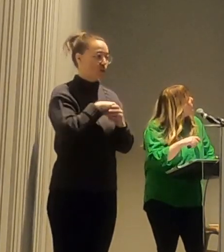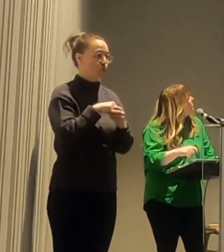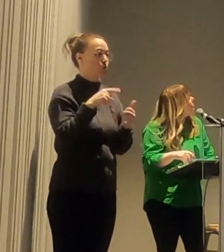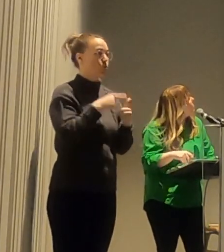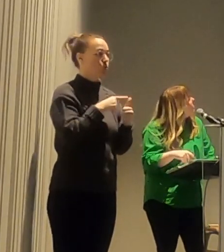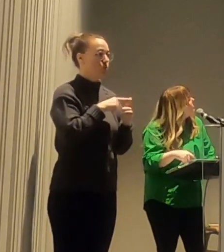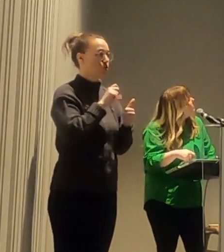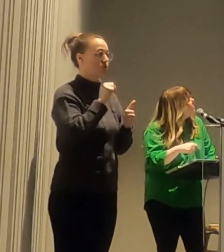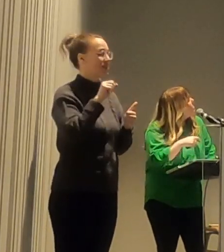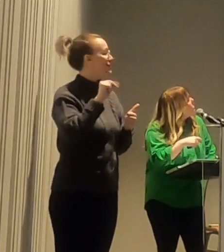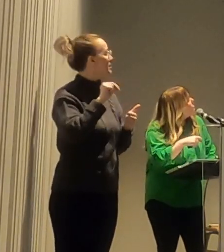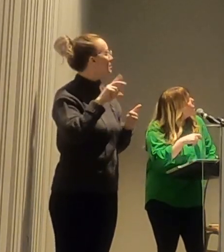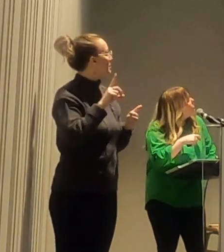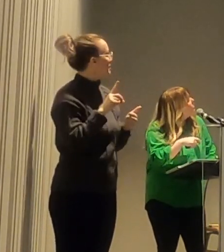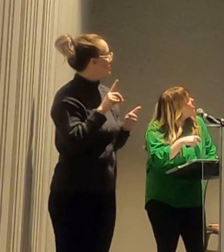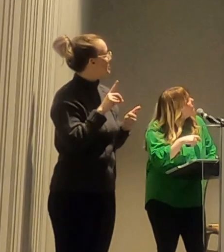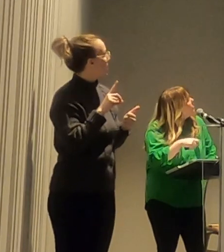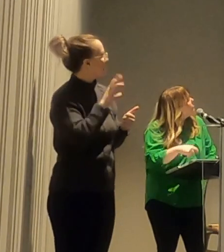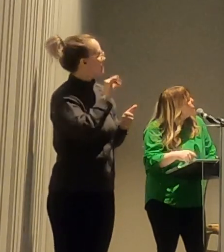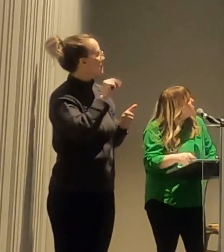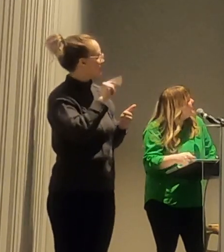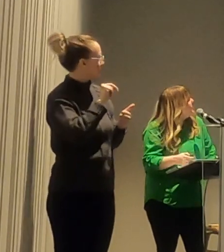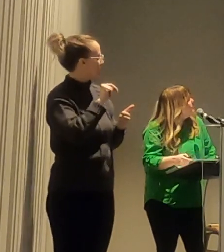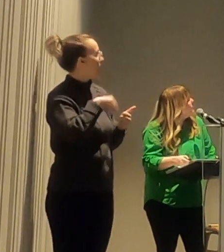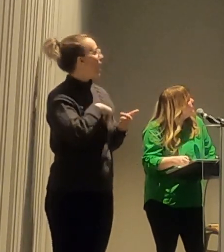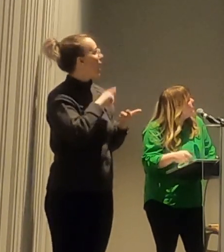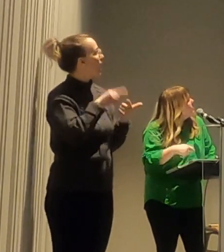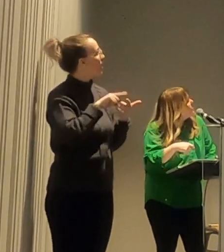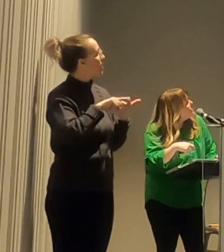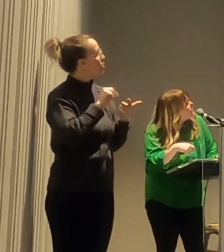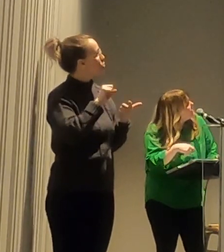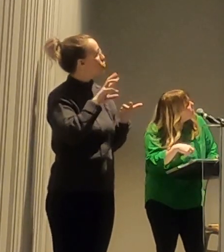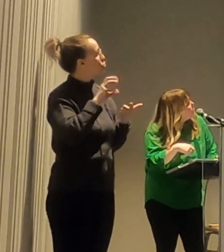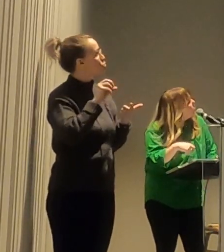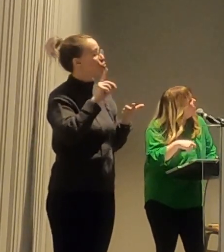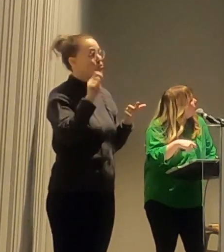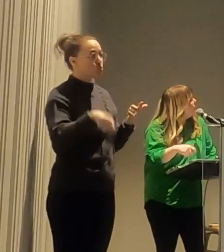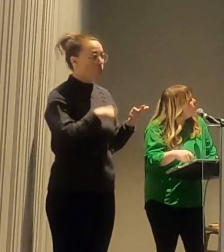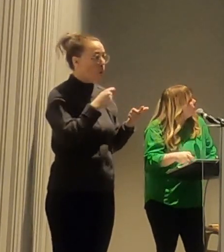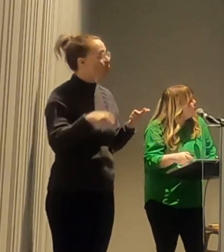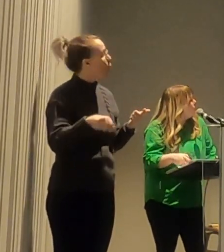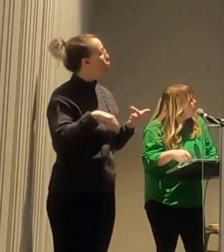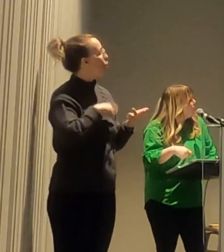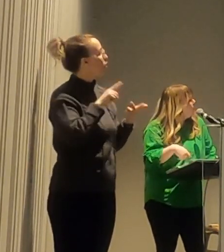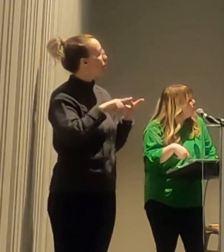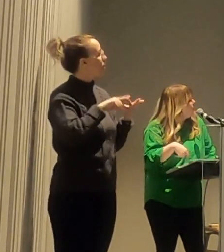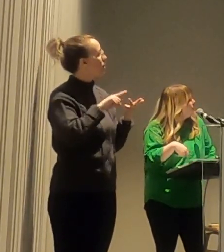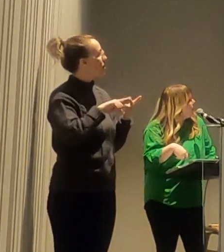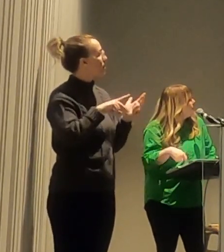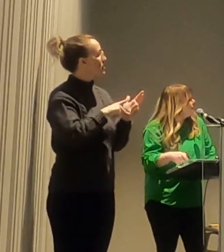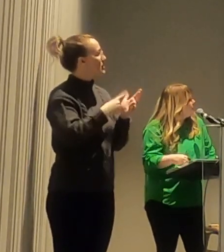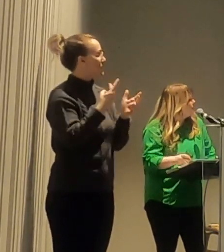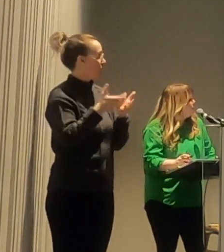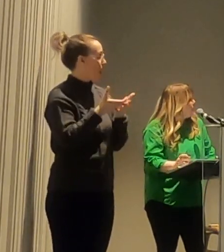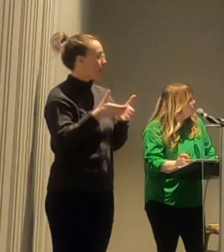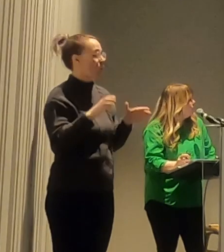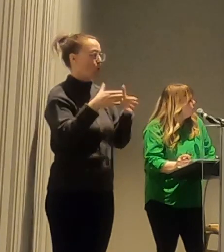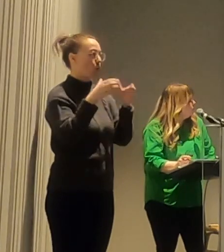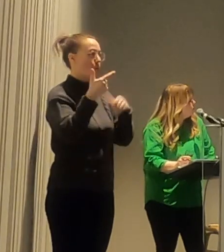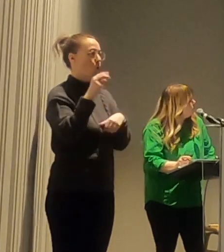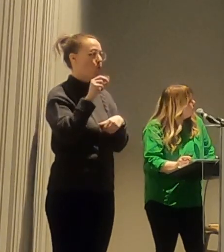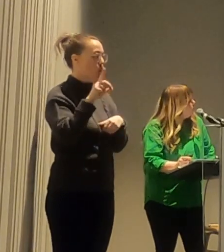fan of Zhang Liquan, sword of Long Dubin, double board of Long Tigui, and the castanets